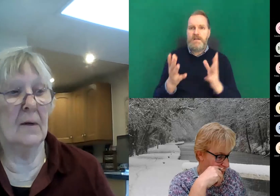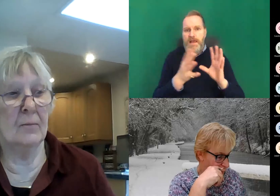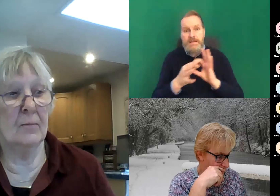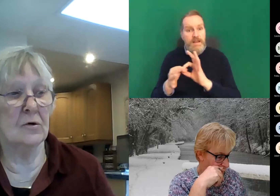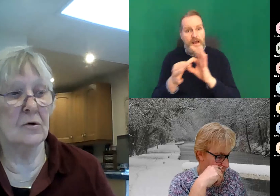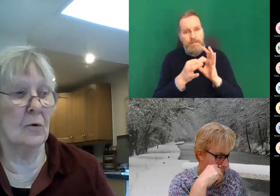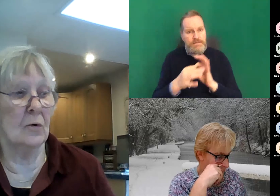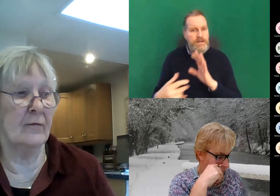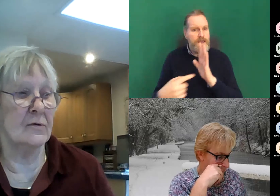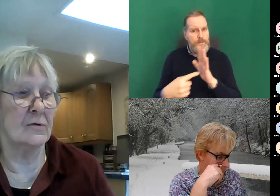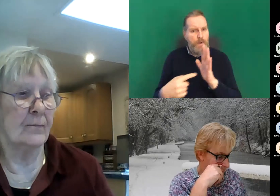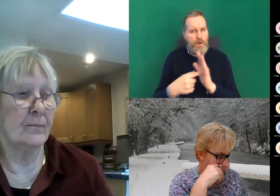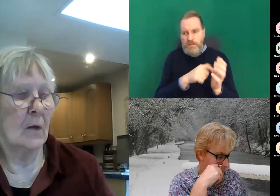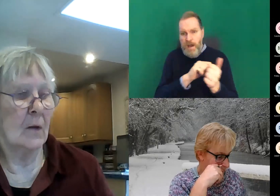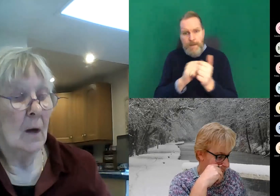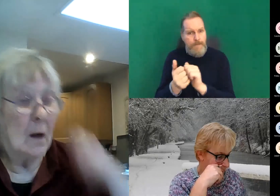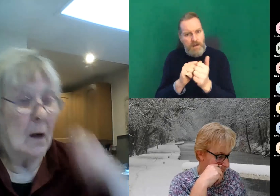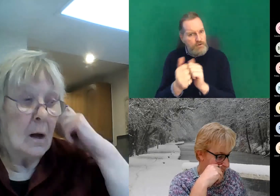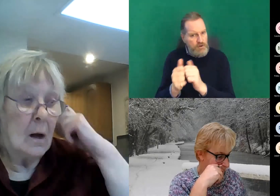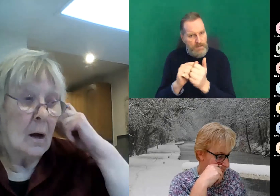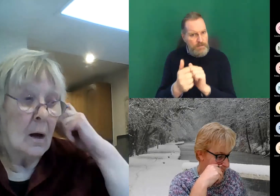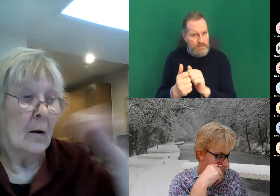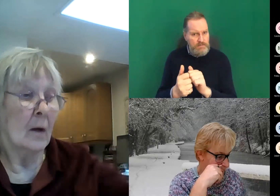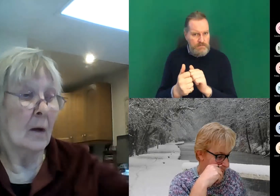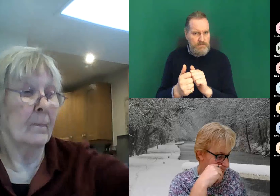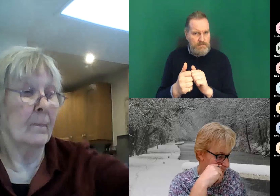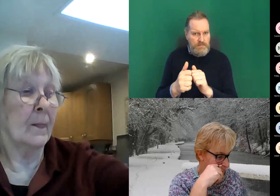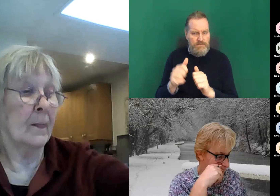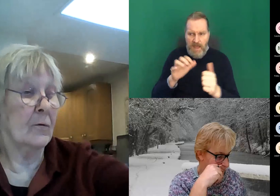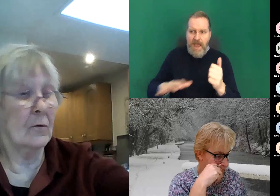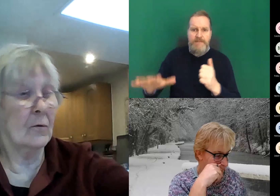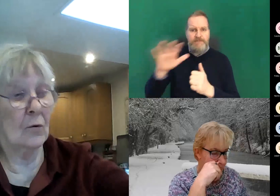user input at all levels.